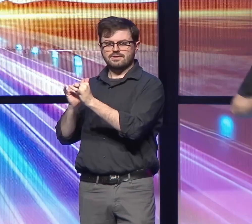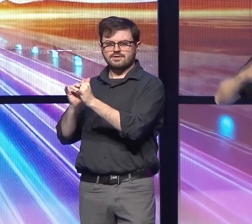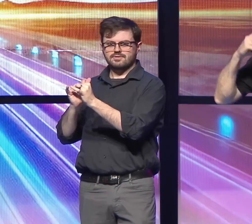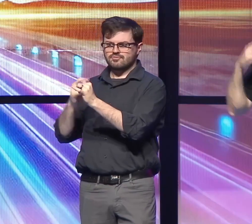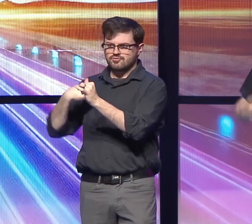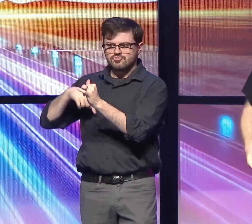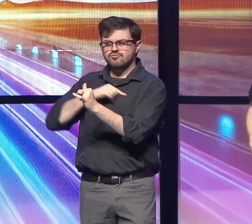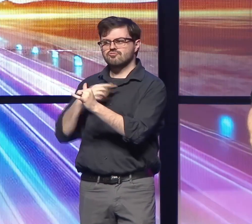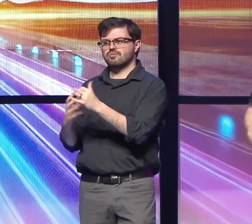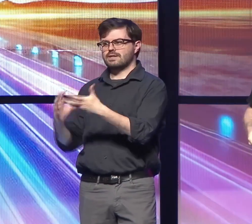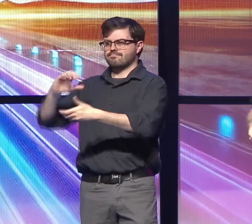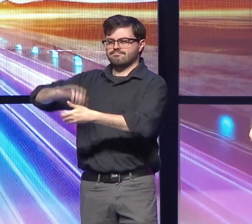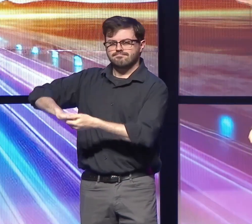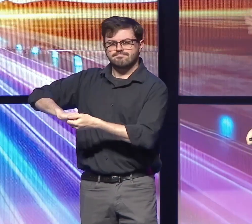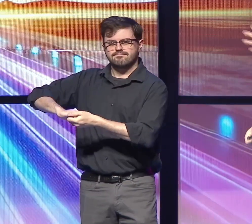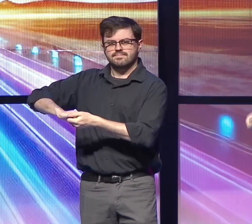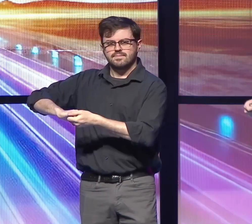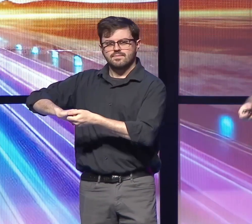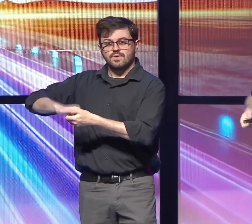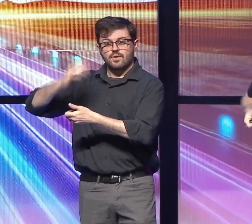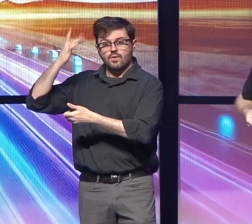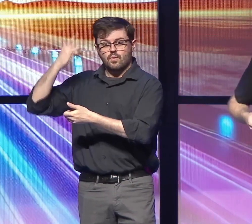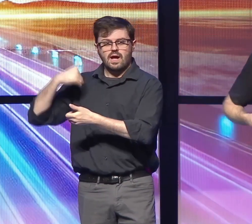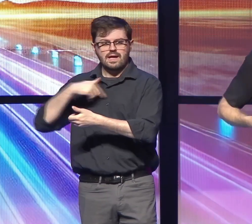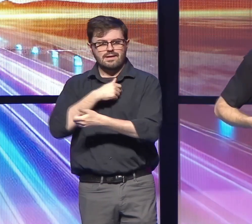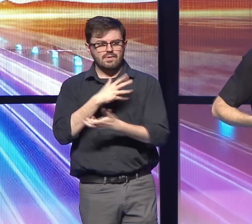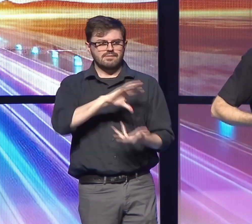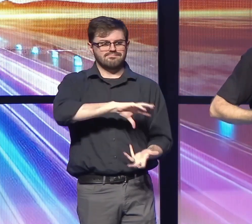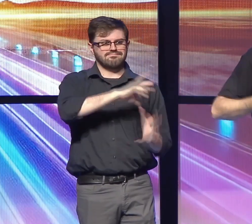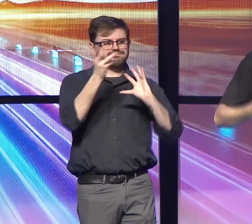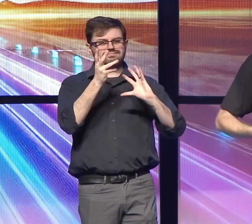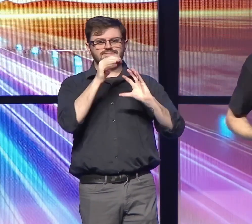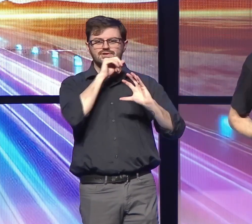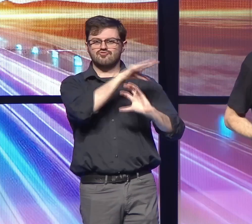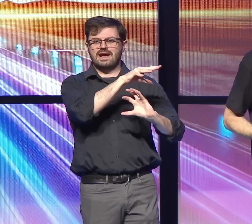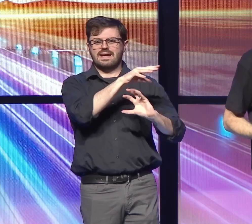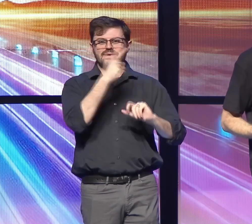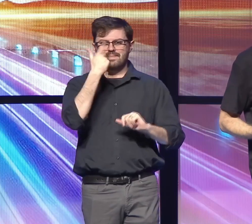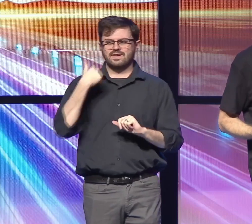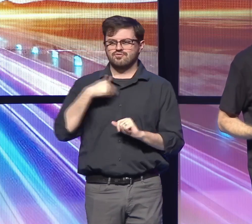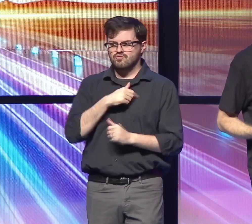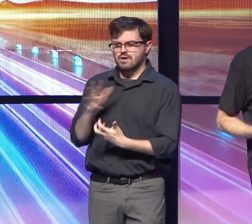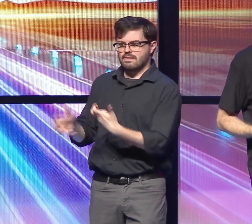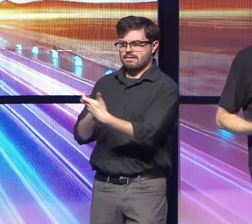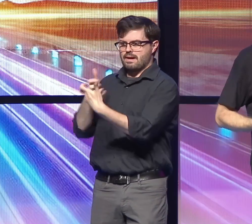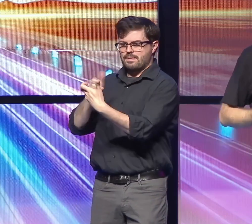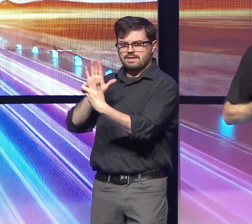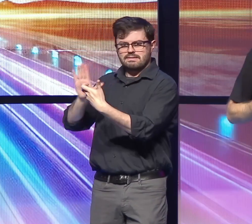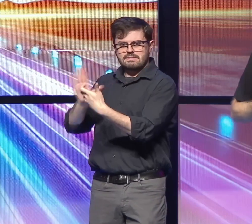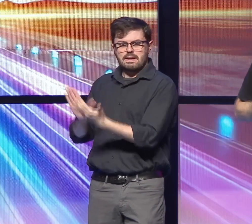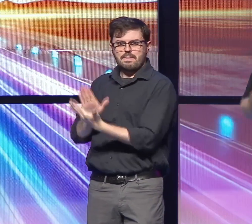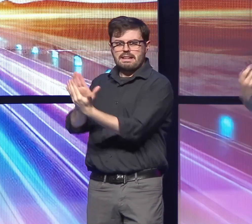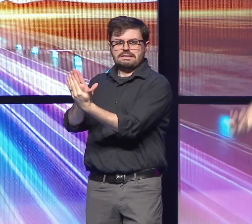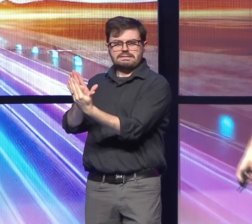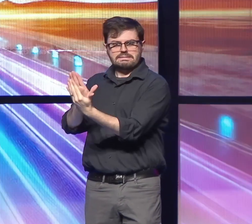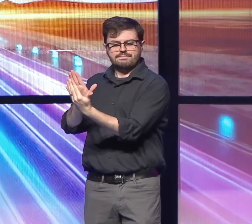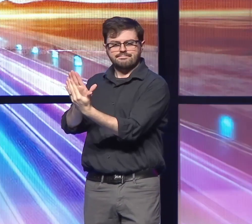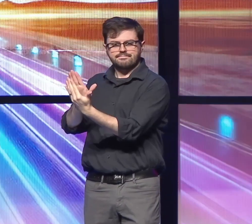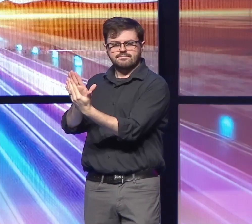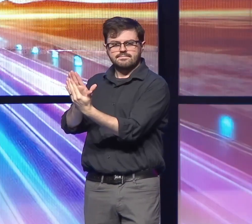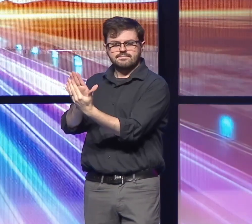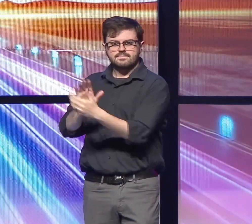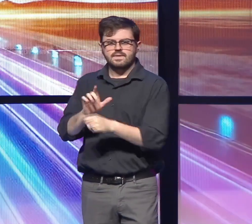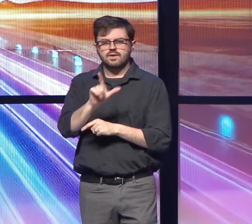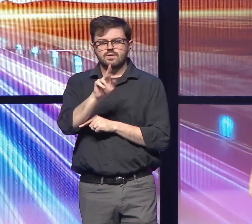great. We're subverting the dragon by accommodating to these methodologies. Luke chapter